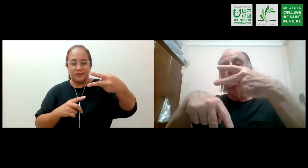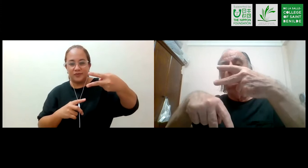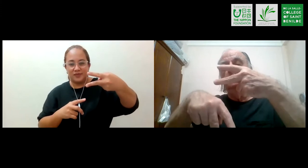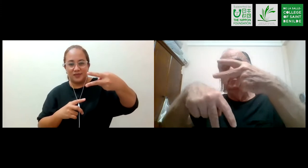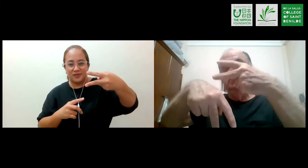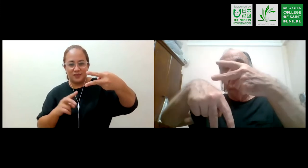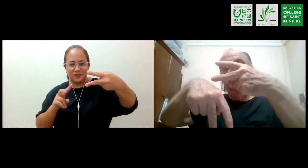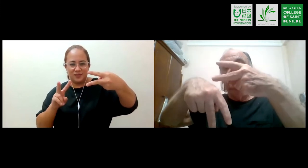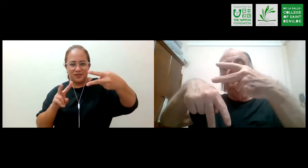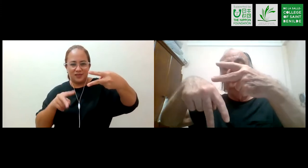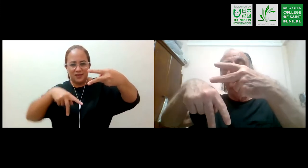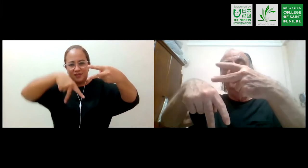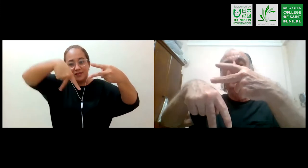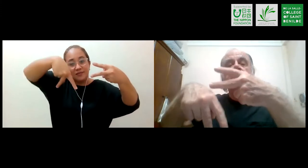different